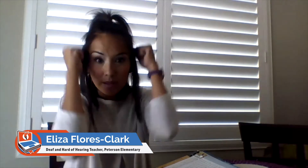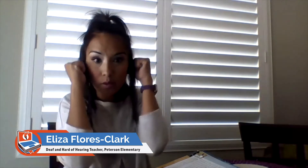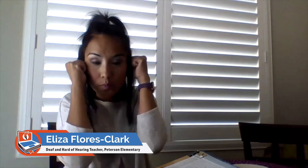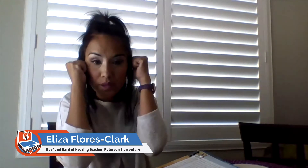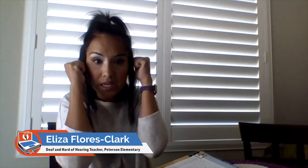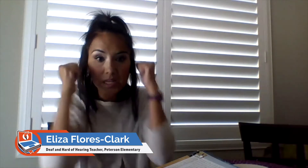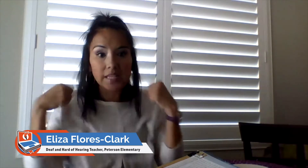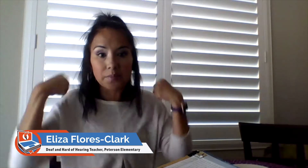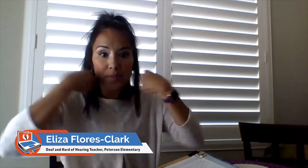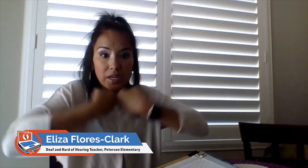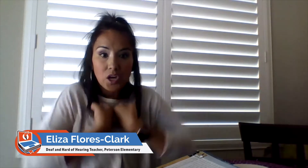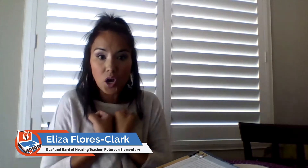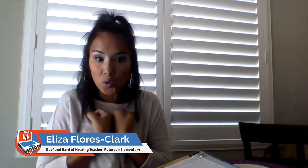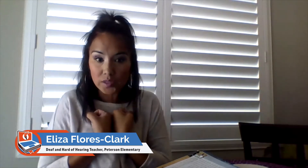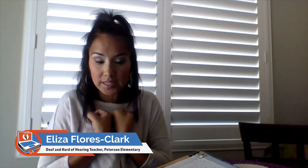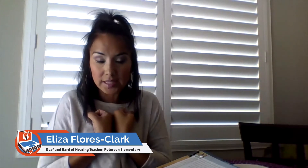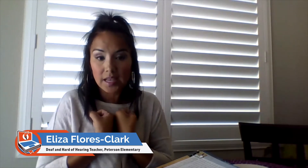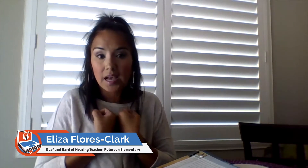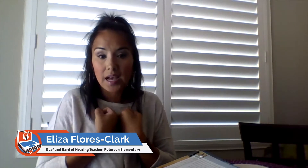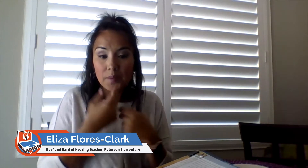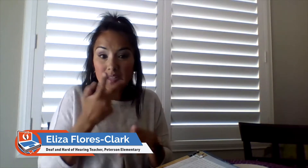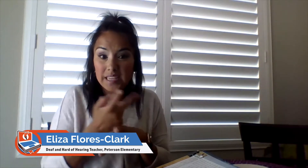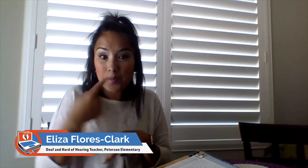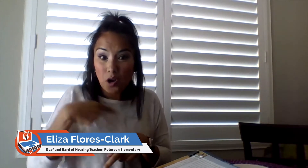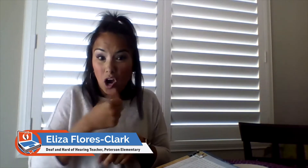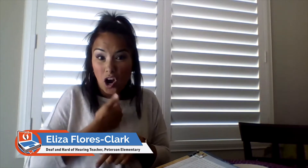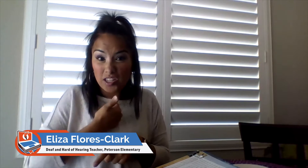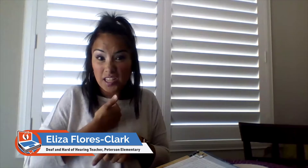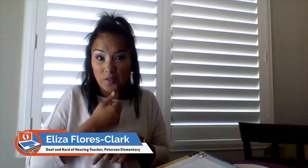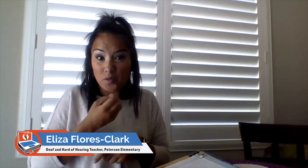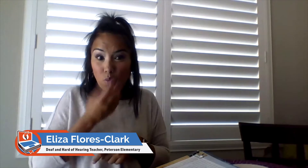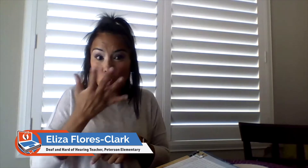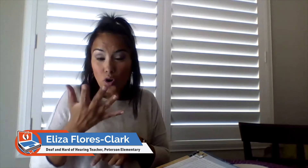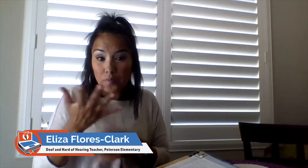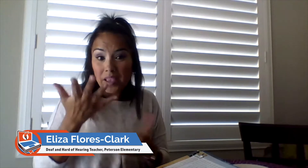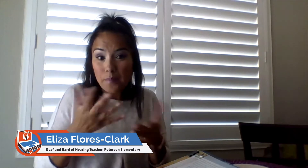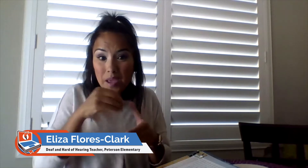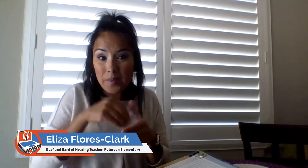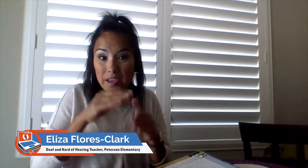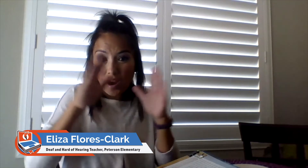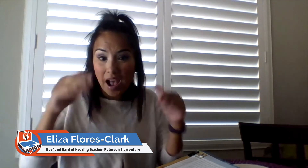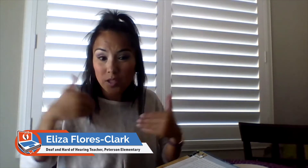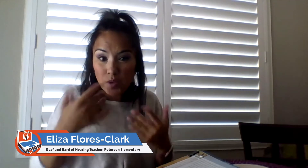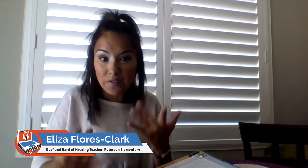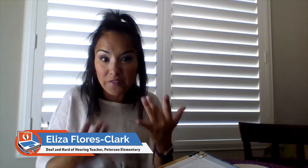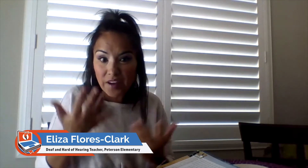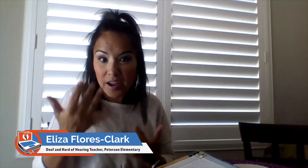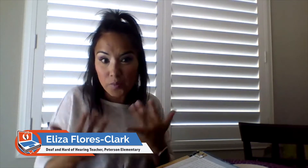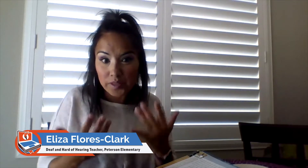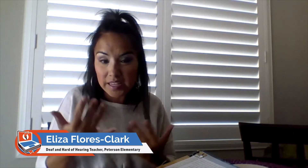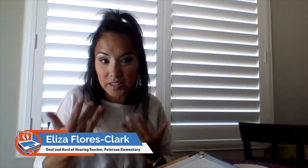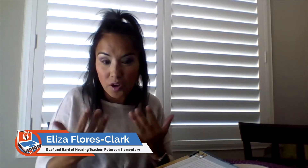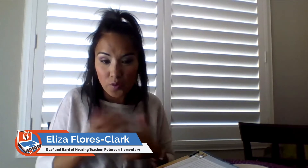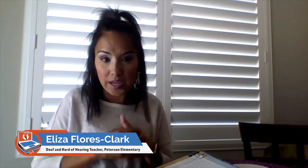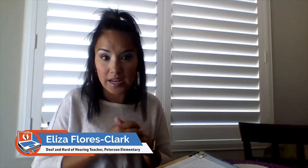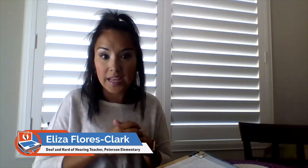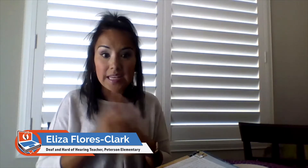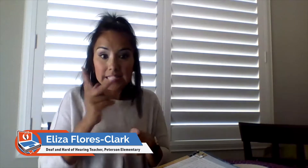little beanies and big to keep ourselves warm. We have a fireplace going to